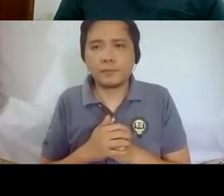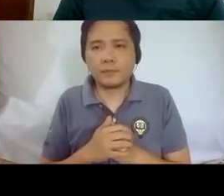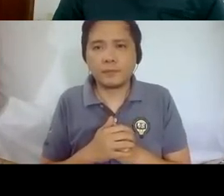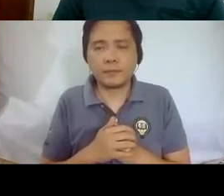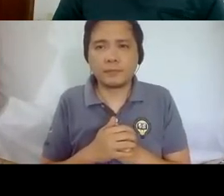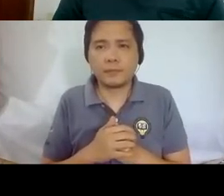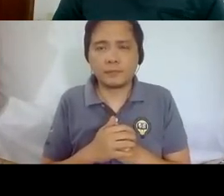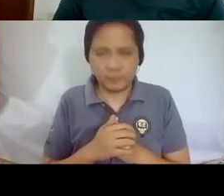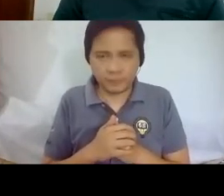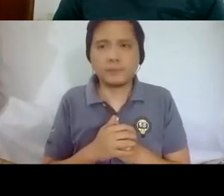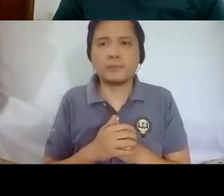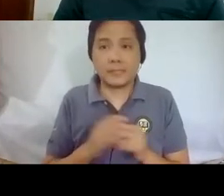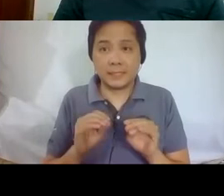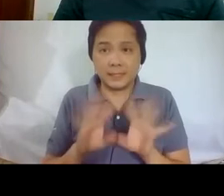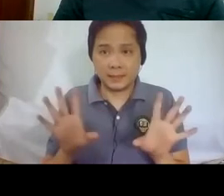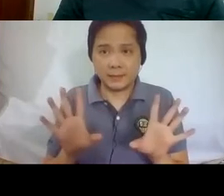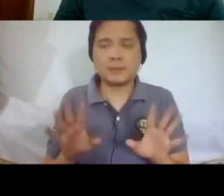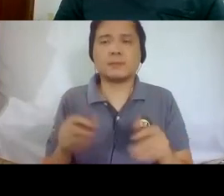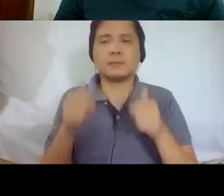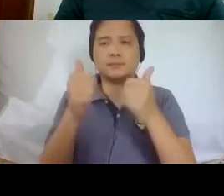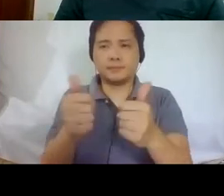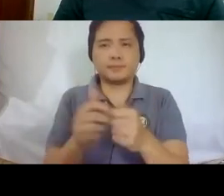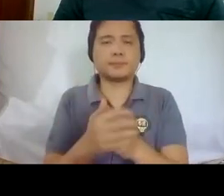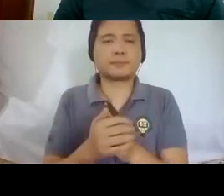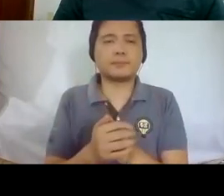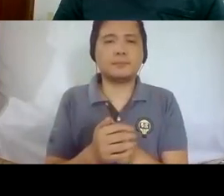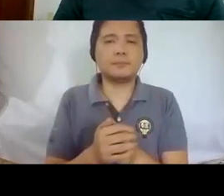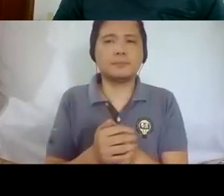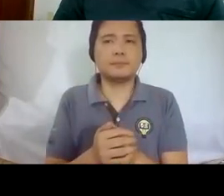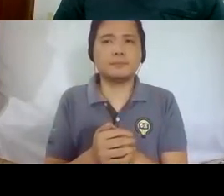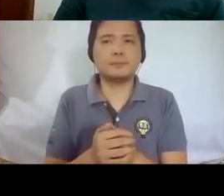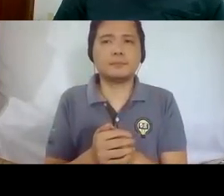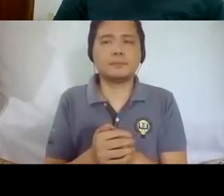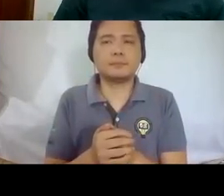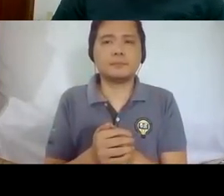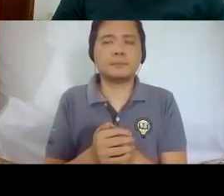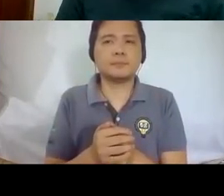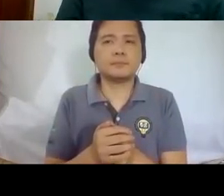Okay, now basically the next